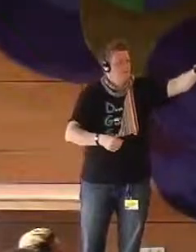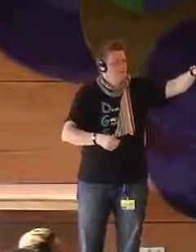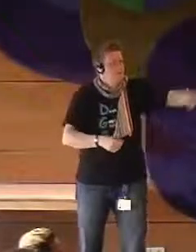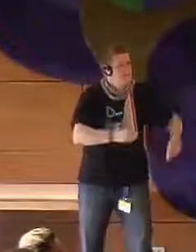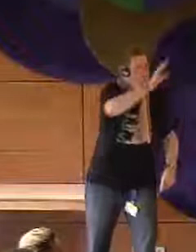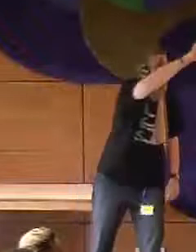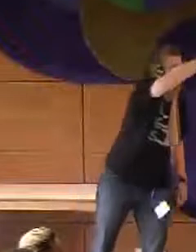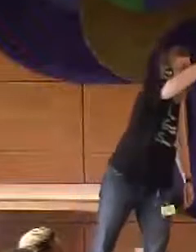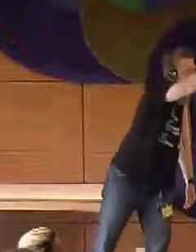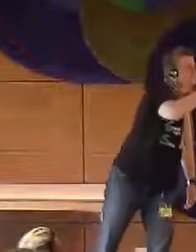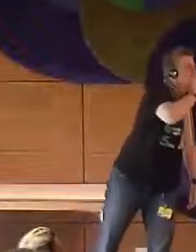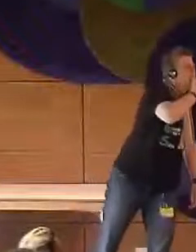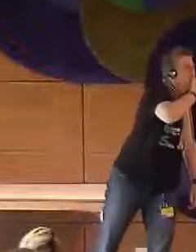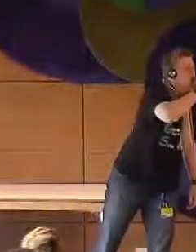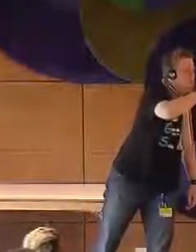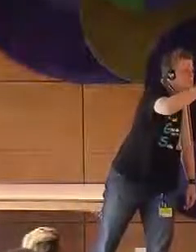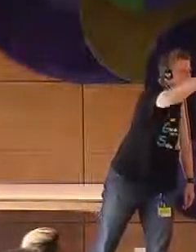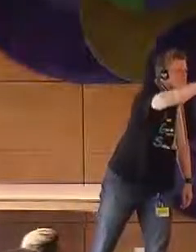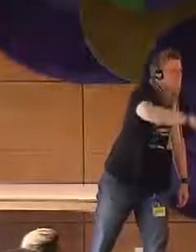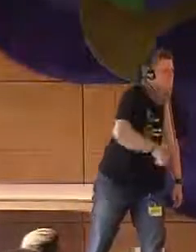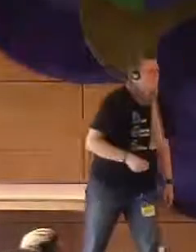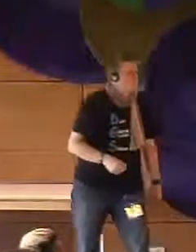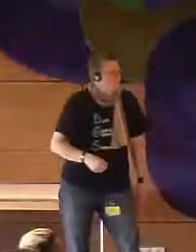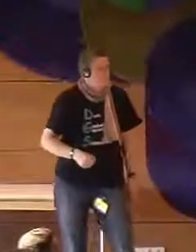You can do it, but blood, but.